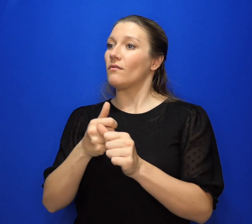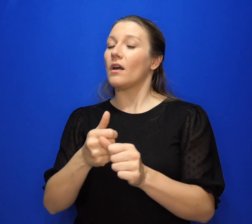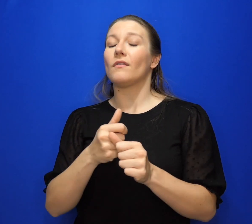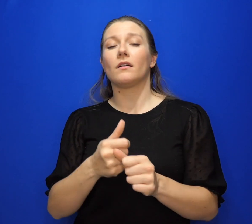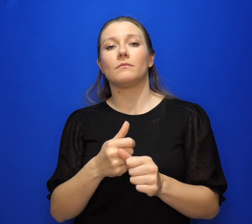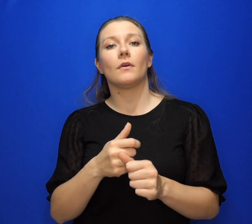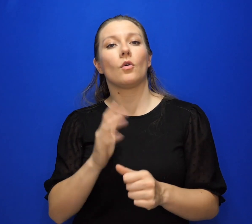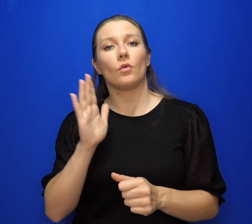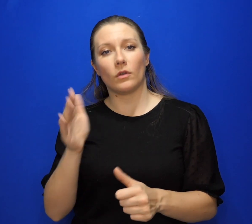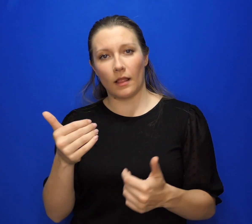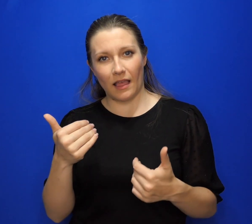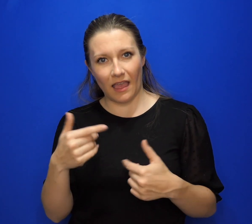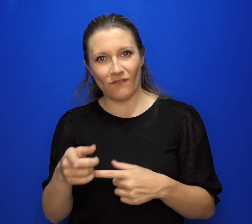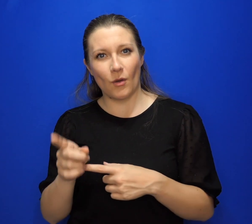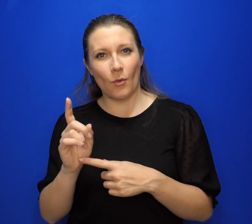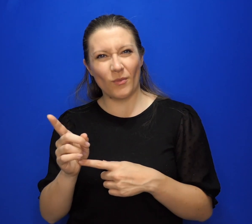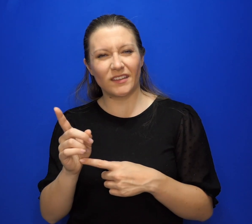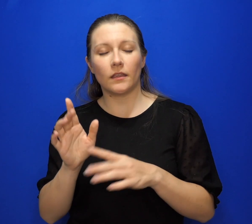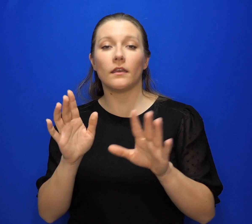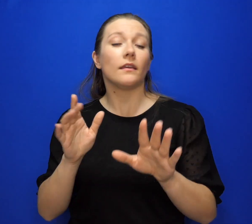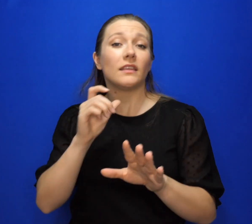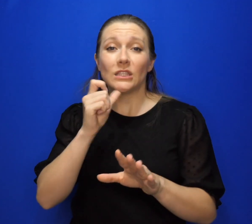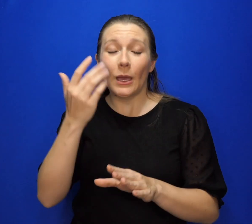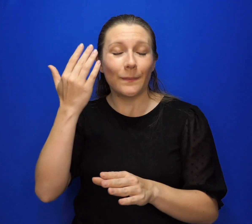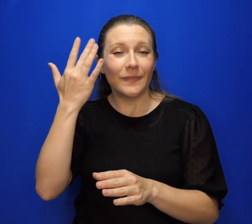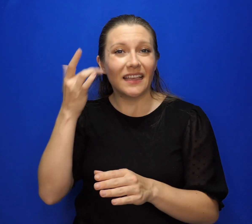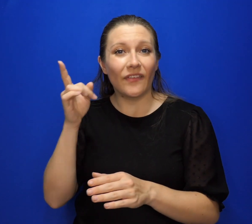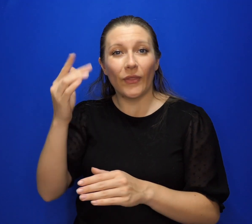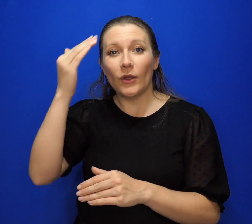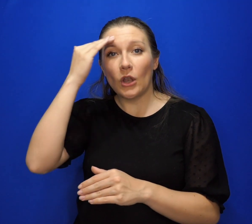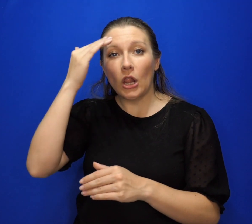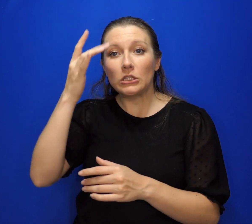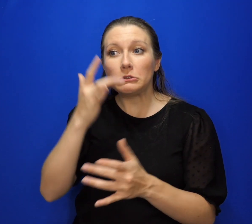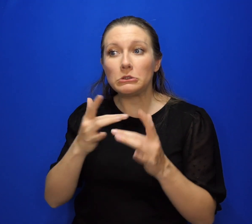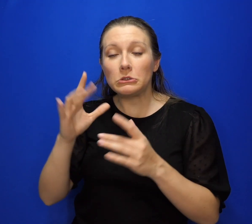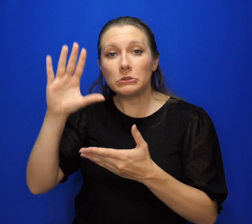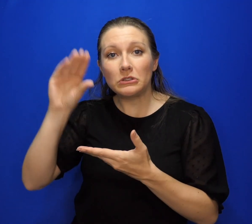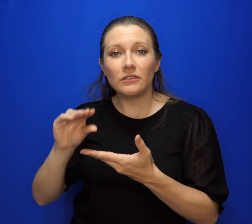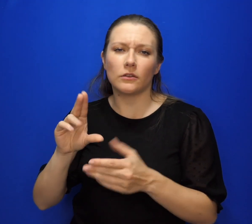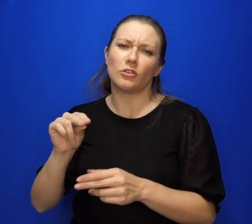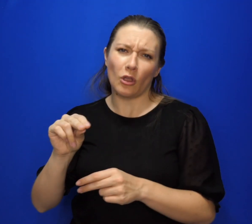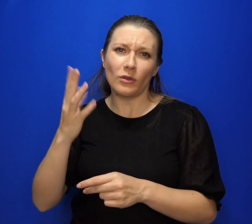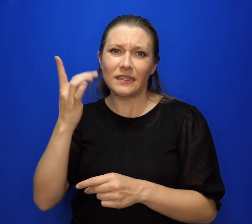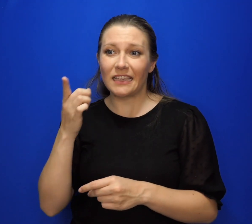knowledge is lacking, it's because you're in it all day long and they're not. You're going to know. Right. And then